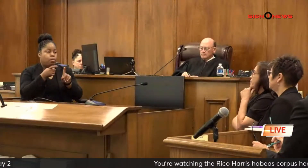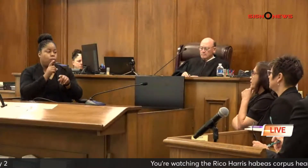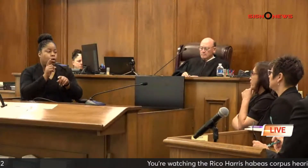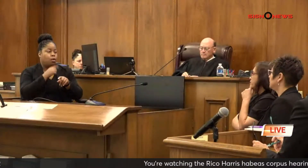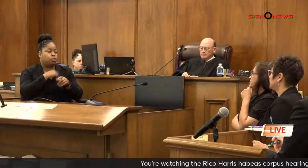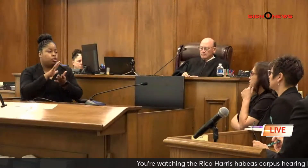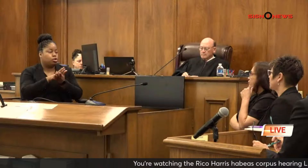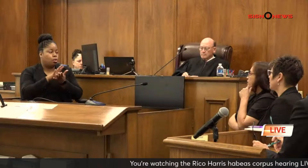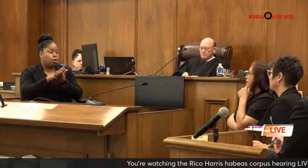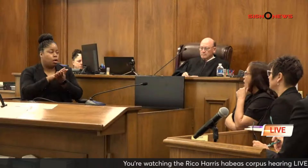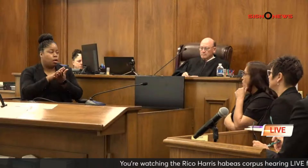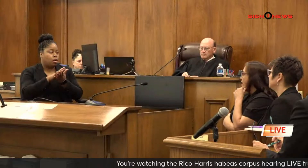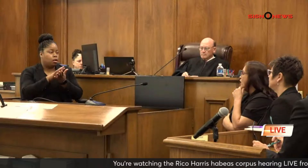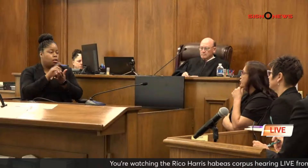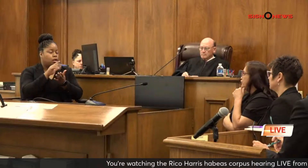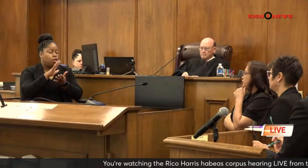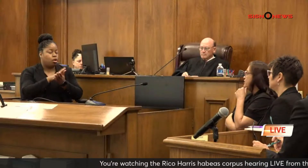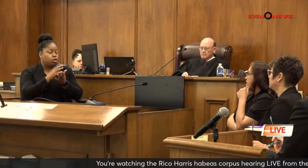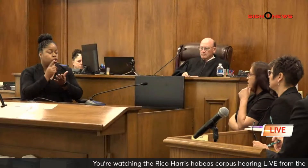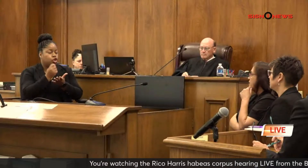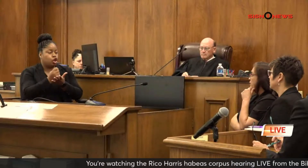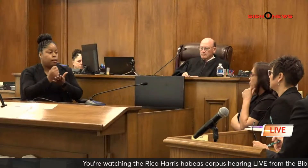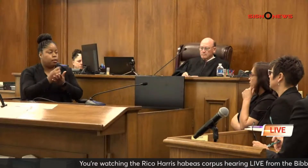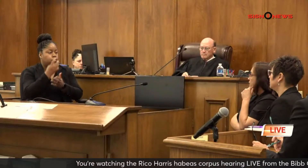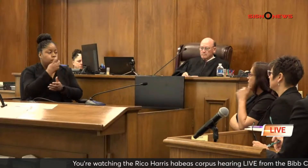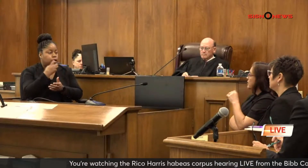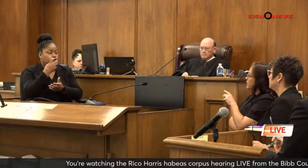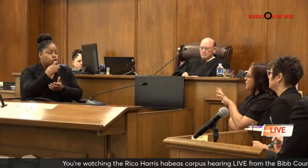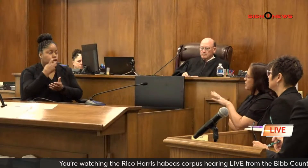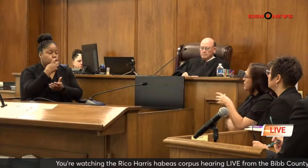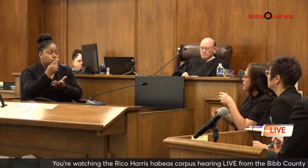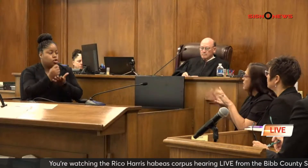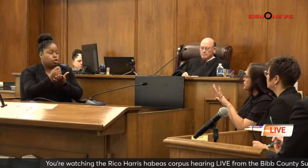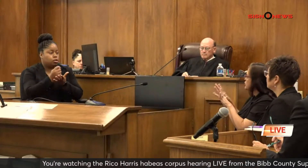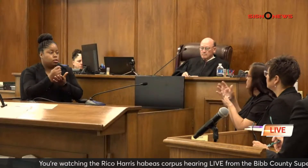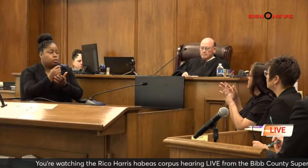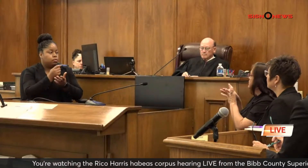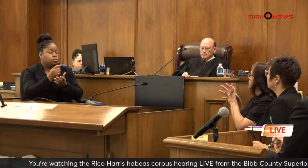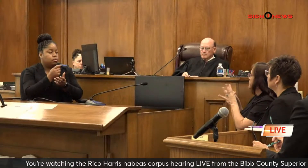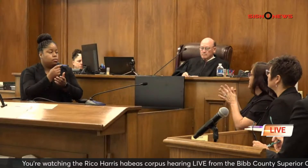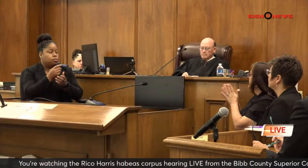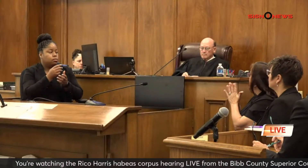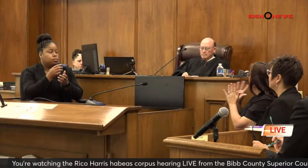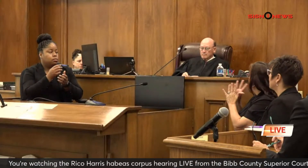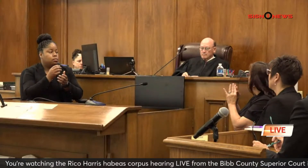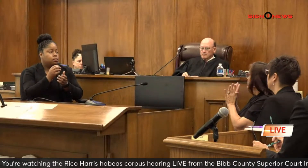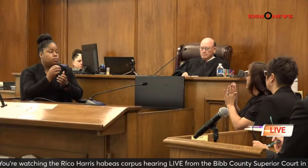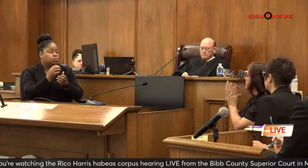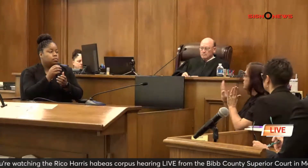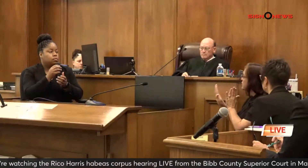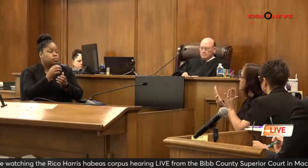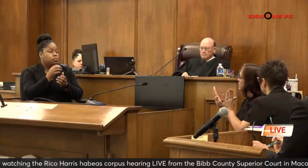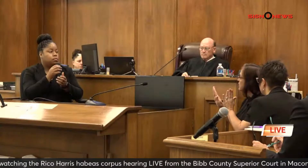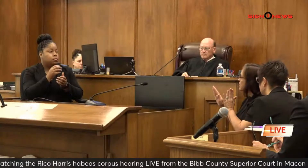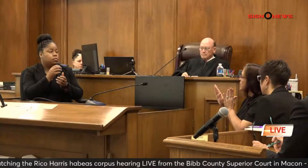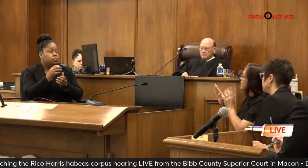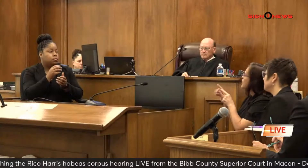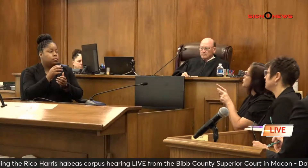My background is different in how I understand lip reading. Excuse me, the interpreter needs to ask for